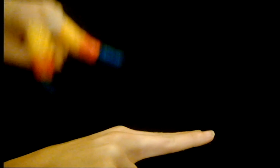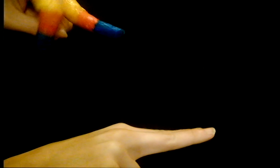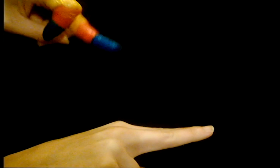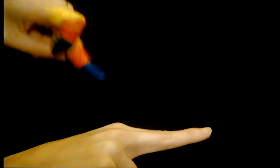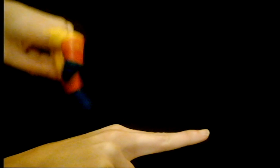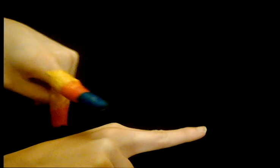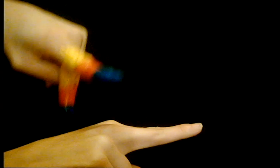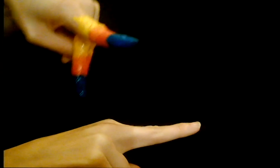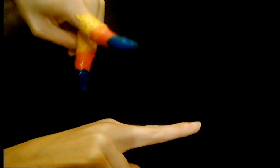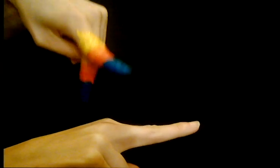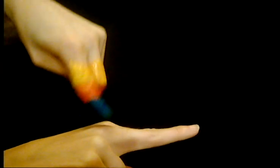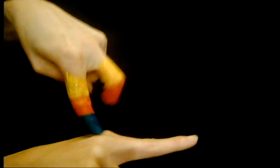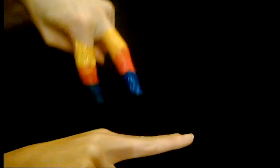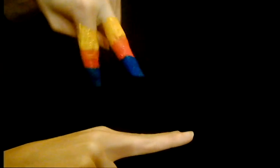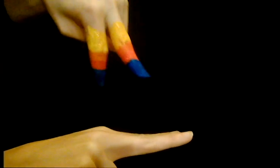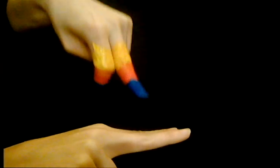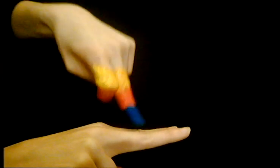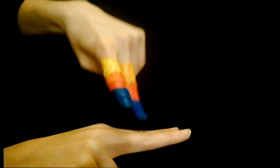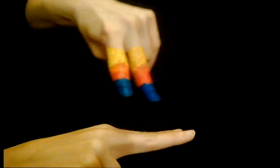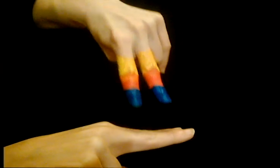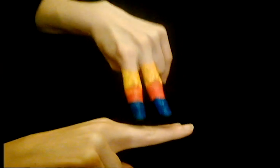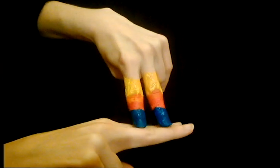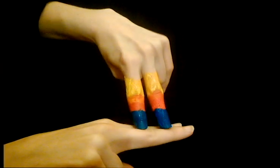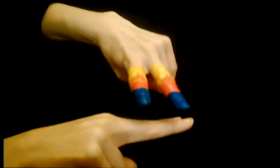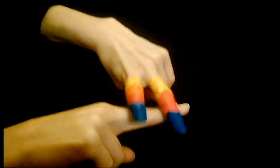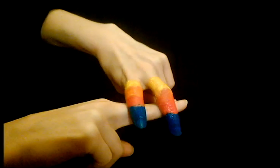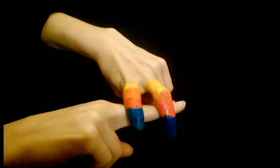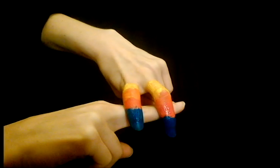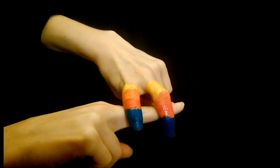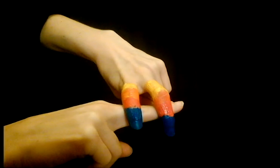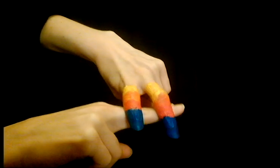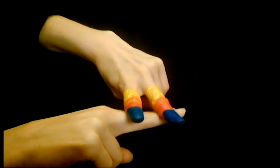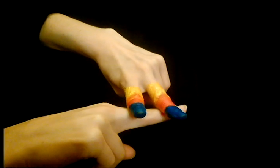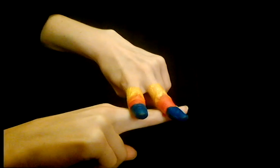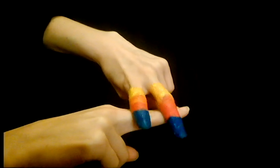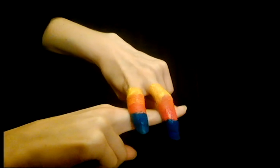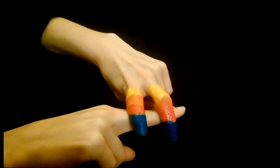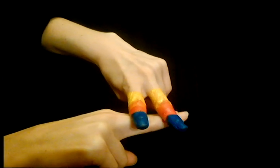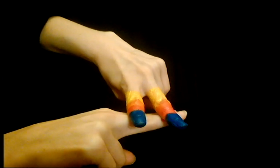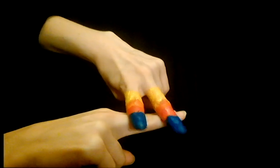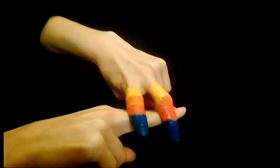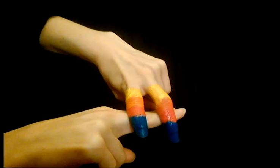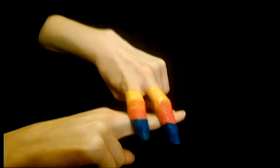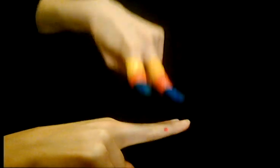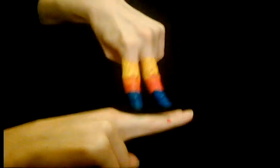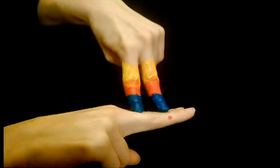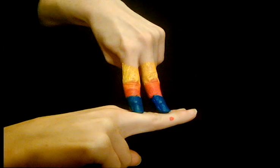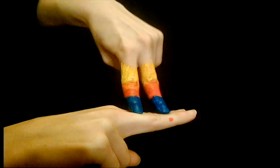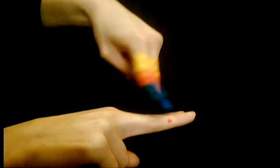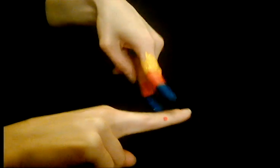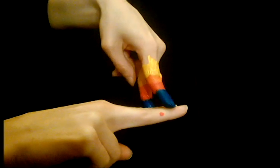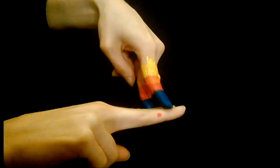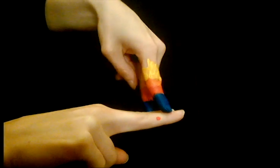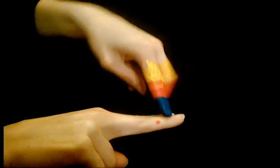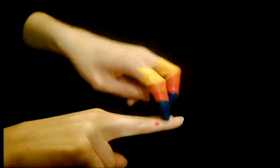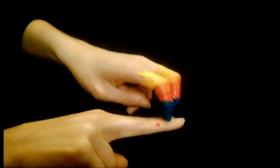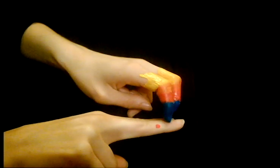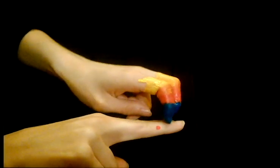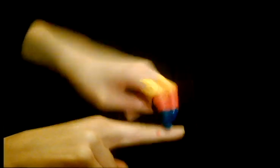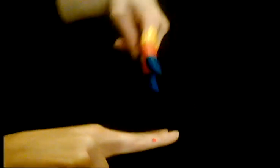I know it's hard, but it takes some work to be Working with what you got If you got nothing, or even if you got it all Working with what